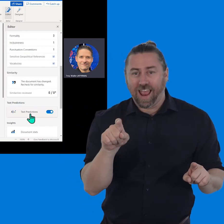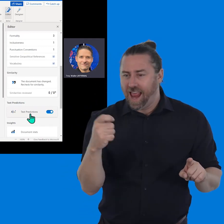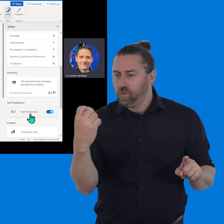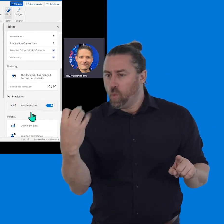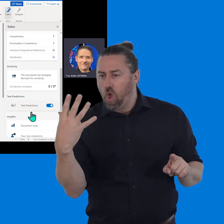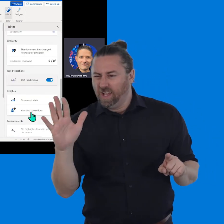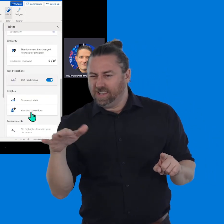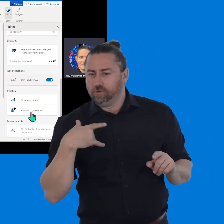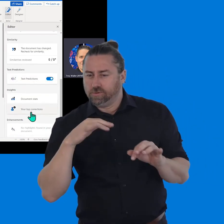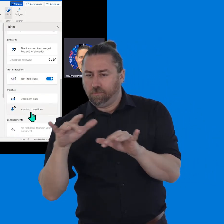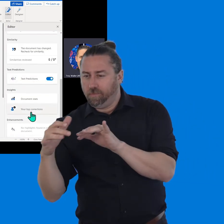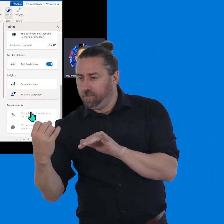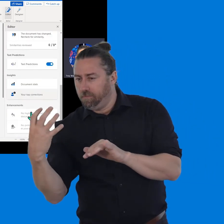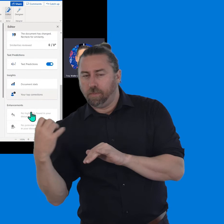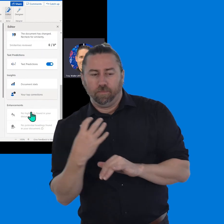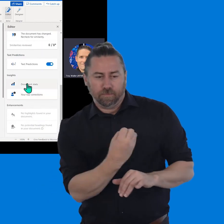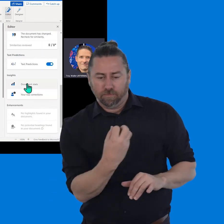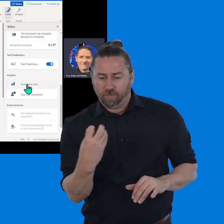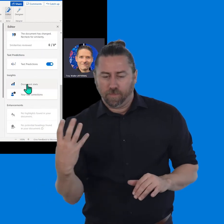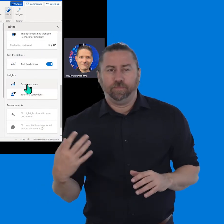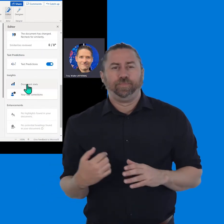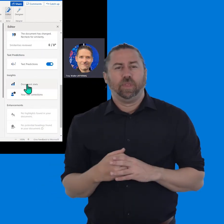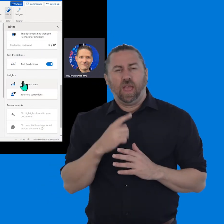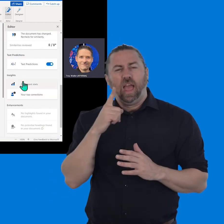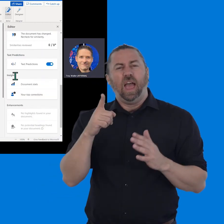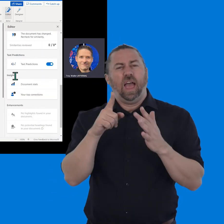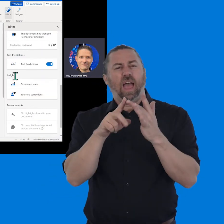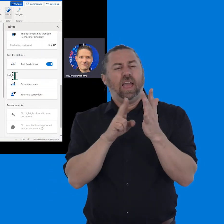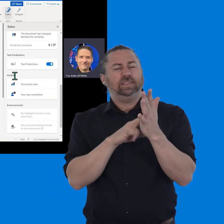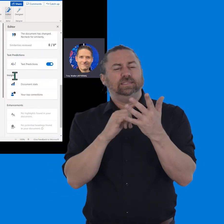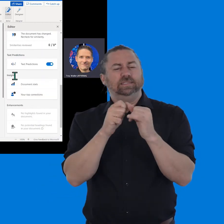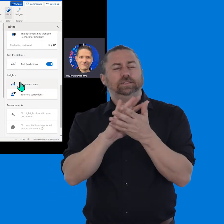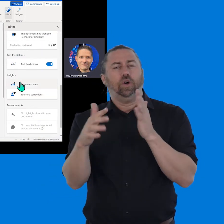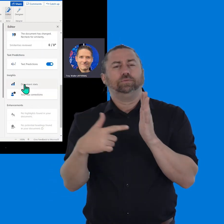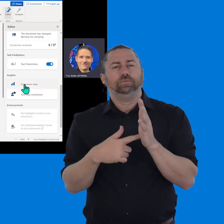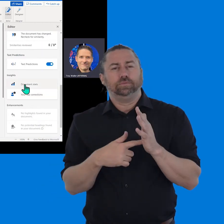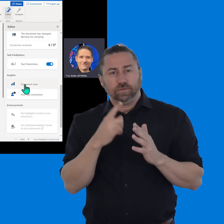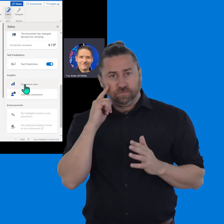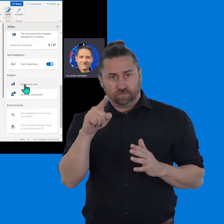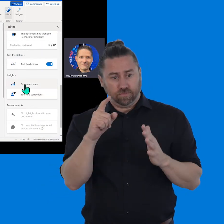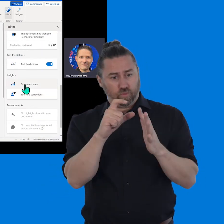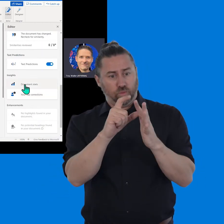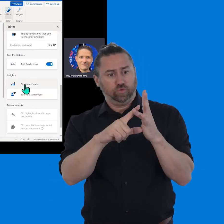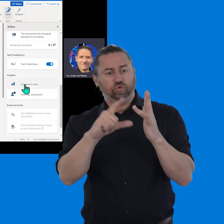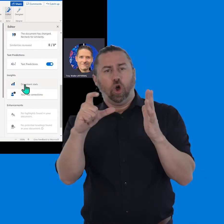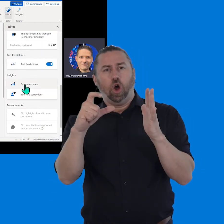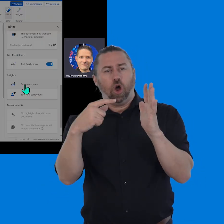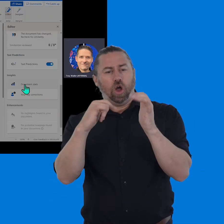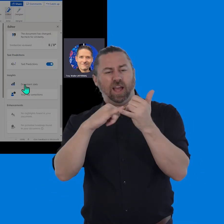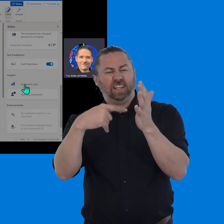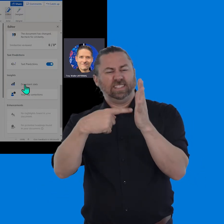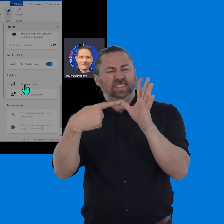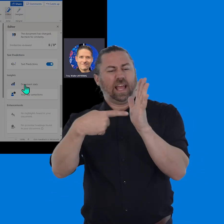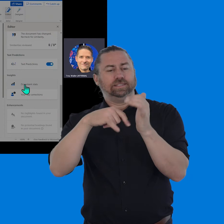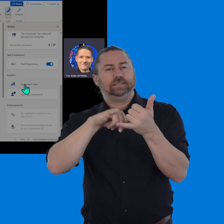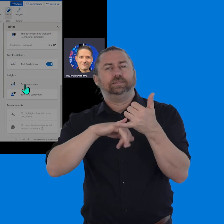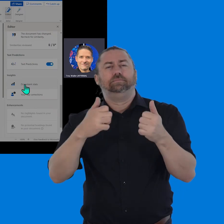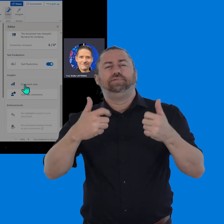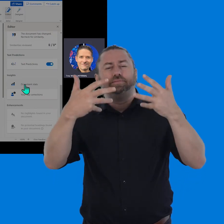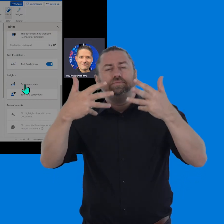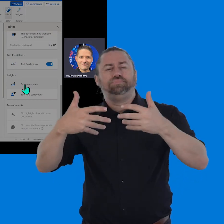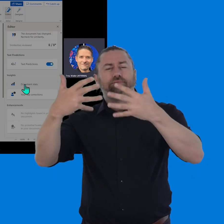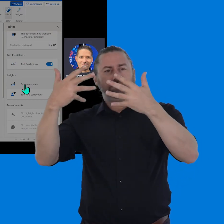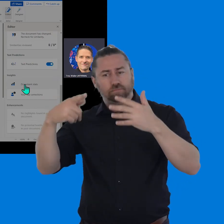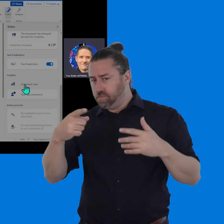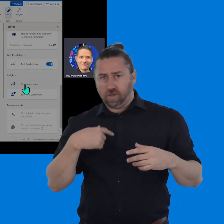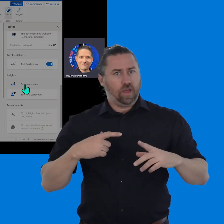text predictions for me. And you've also got here the insights feature, and the insights feature is kind of nice. When I click on document stats,